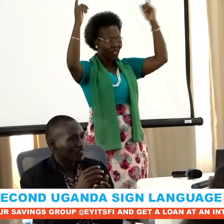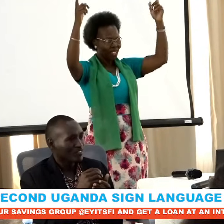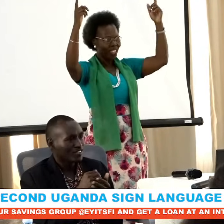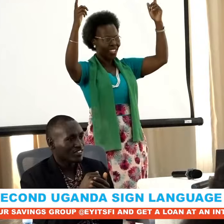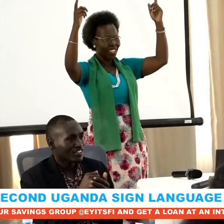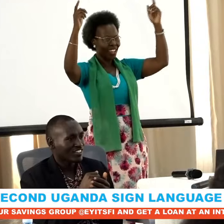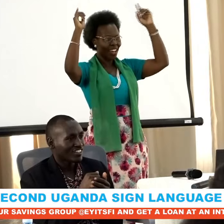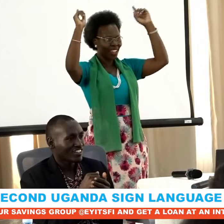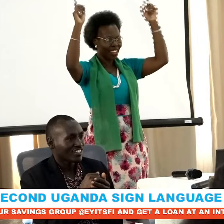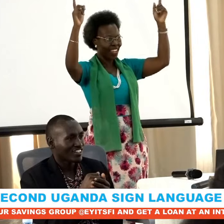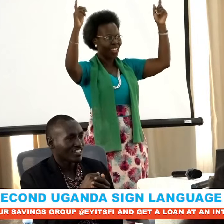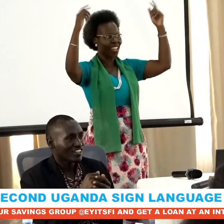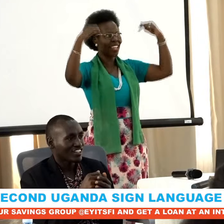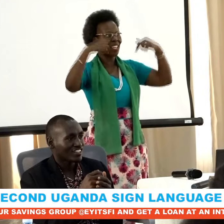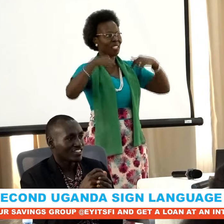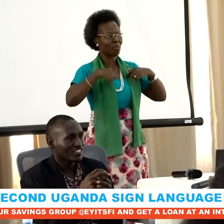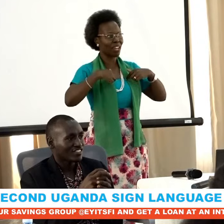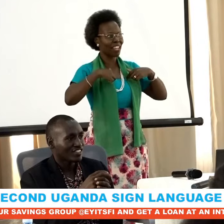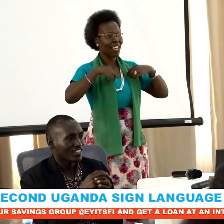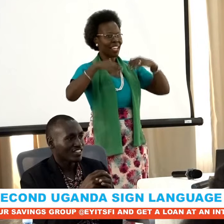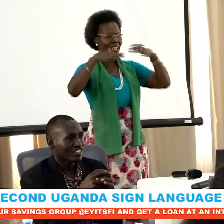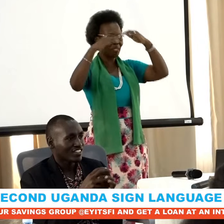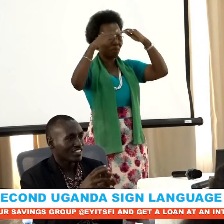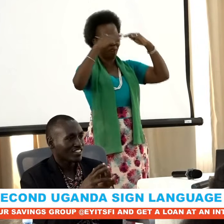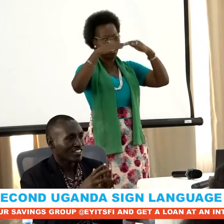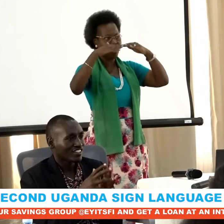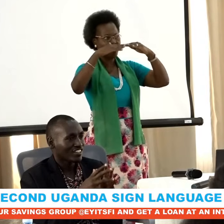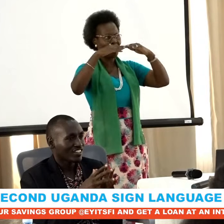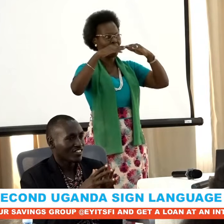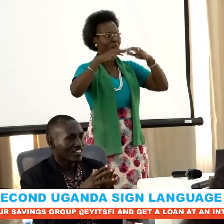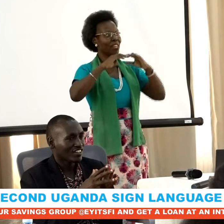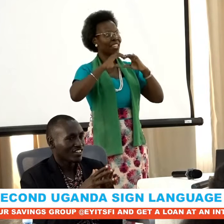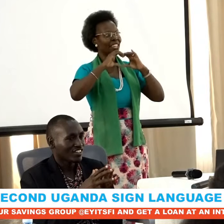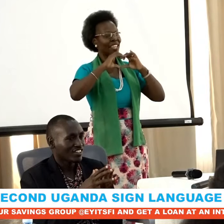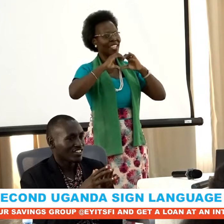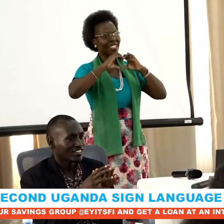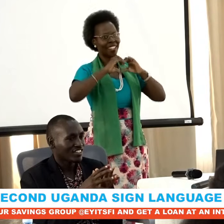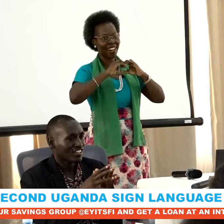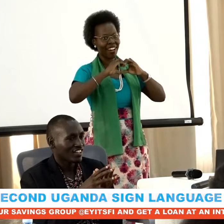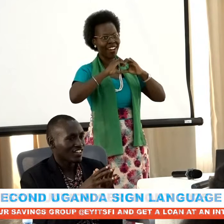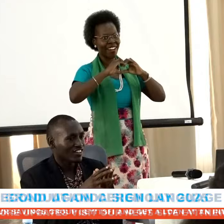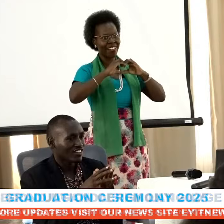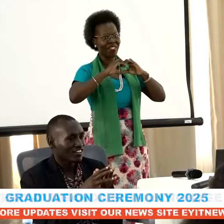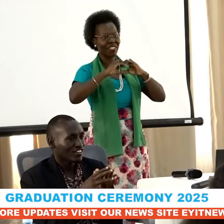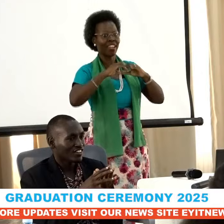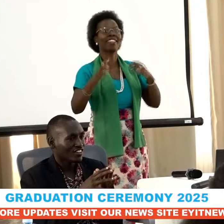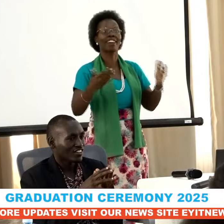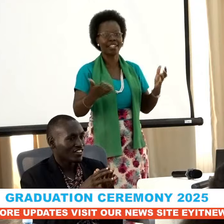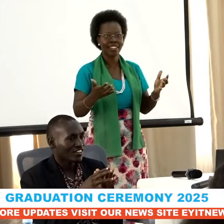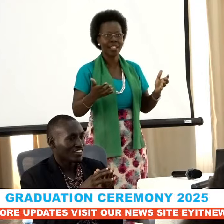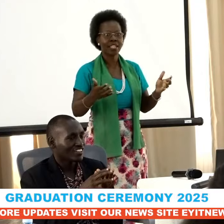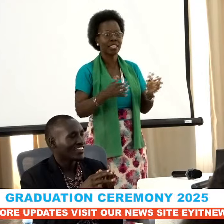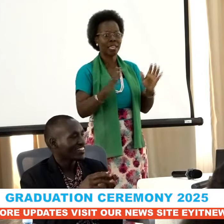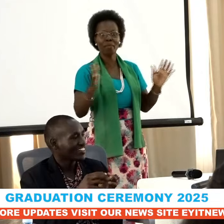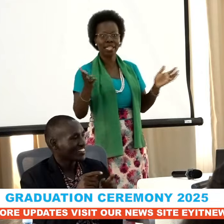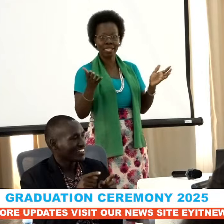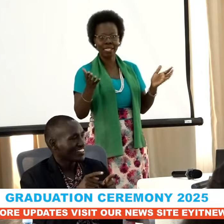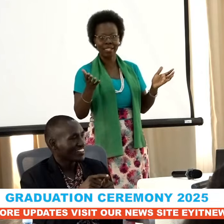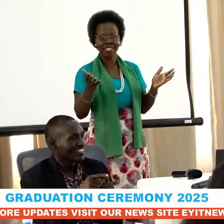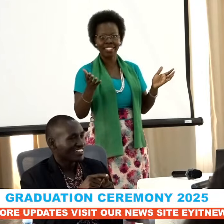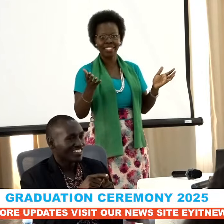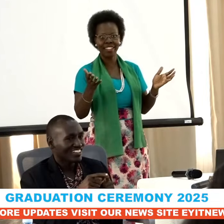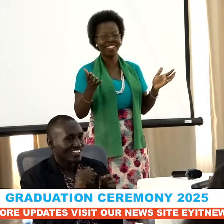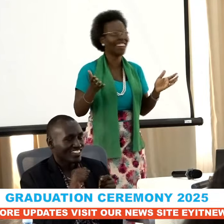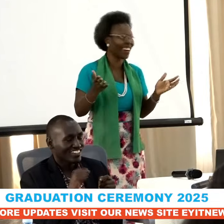am his and he is mine. His banner over me is love. Like that. Does that make any